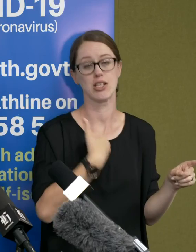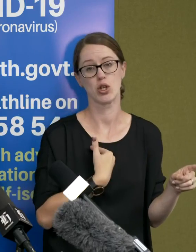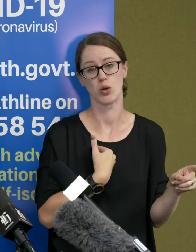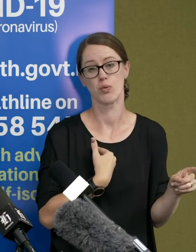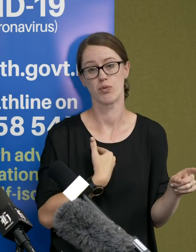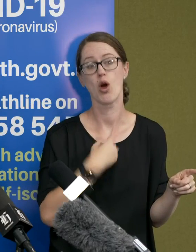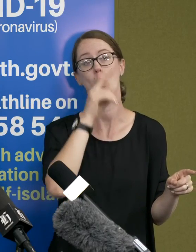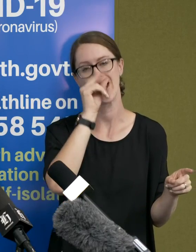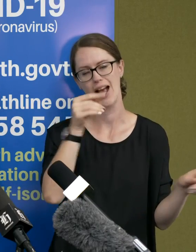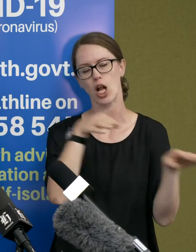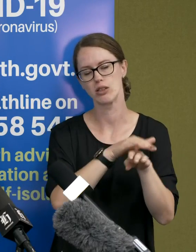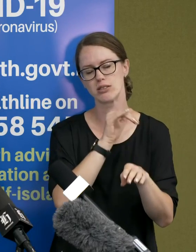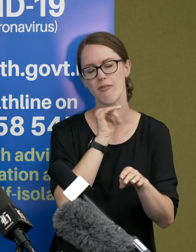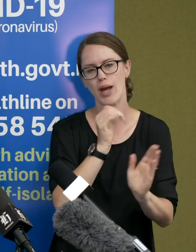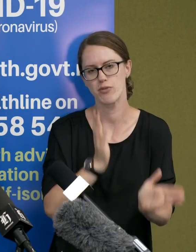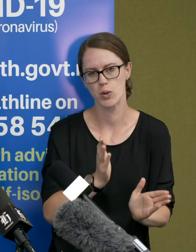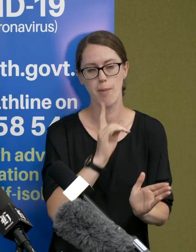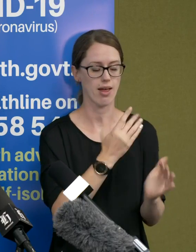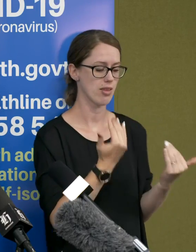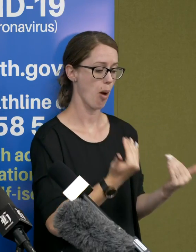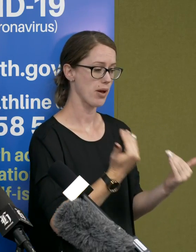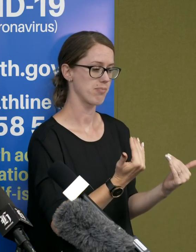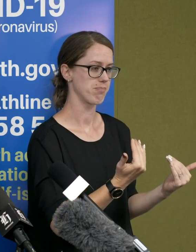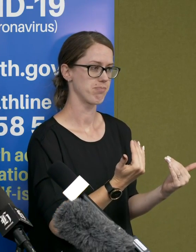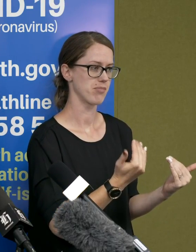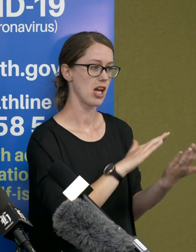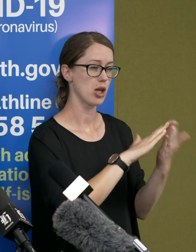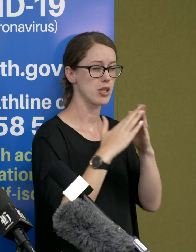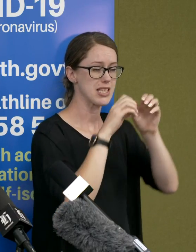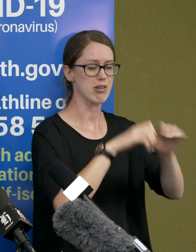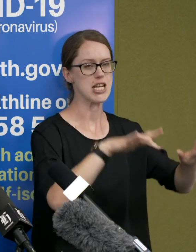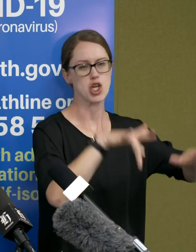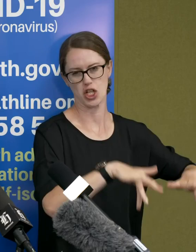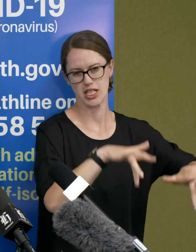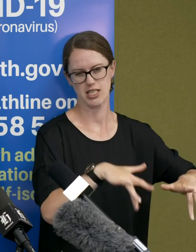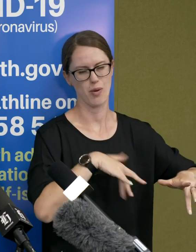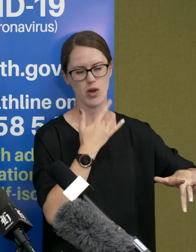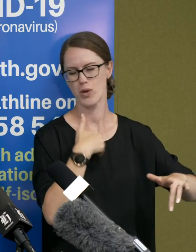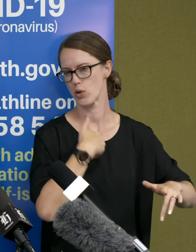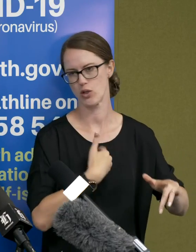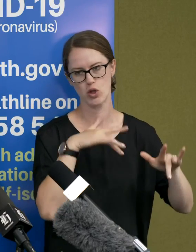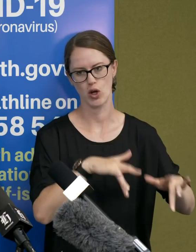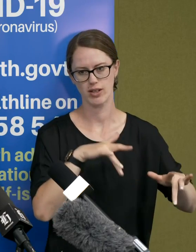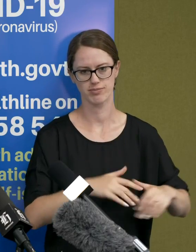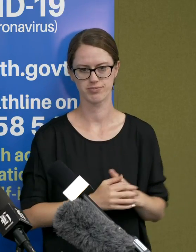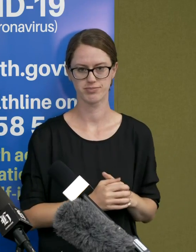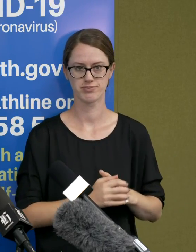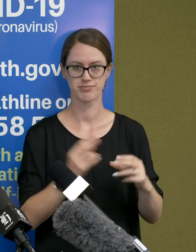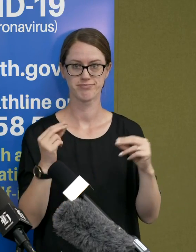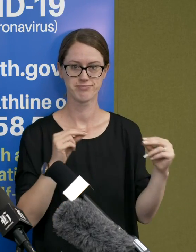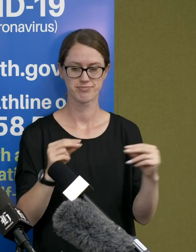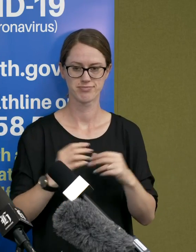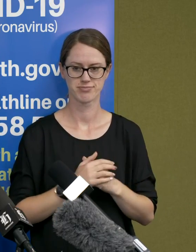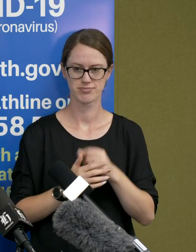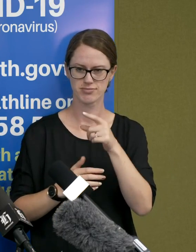we can pivot to do that, but at the moment we don't have community transmission and we don't think that's a necessary step. But surely that would be an